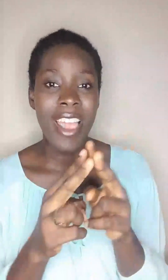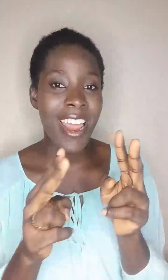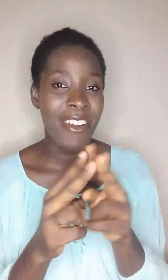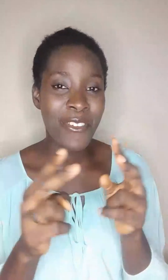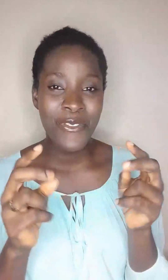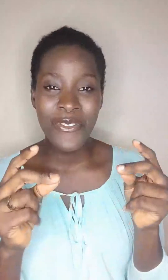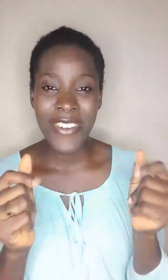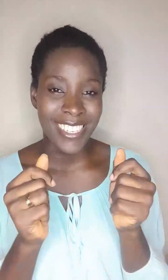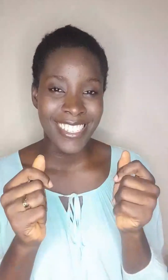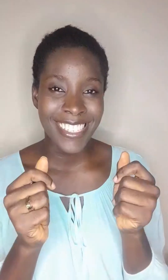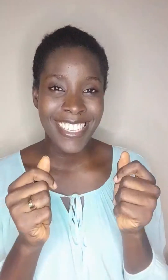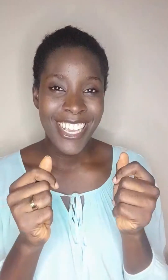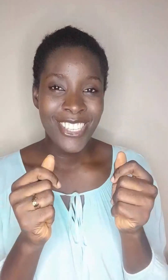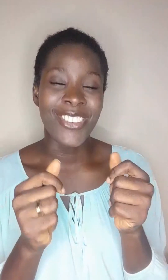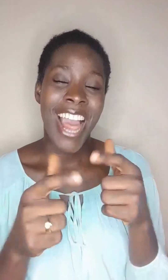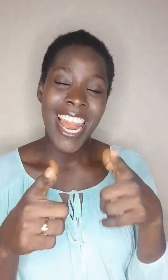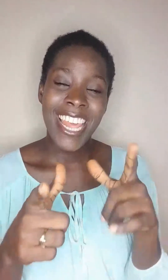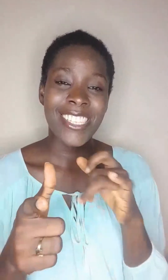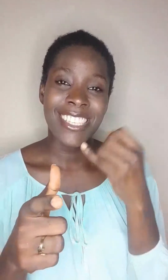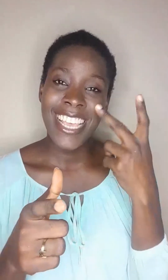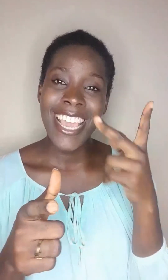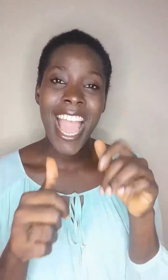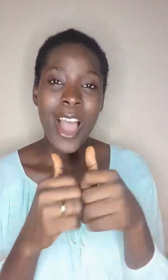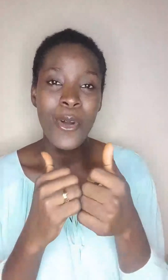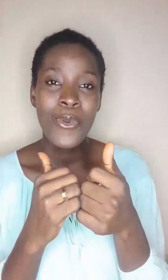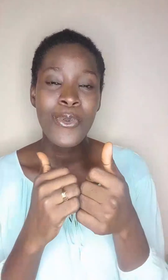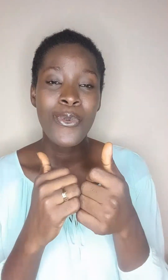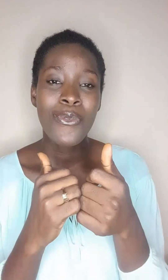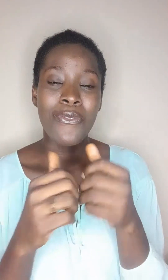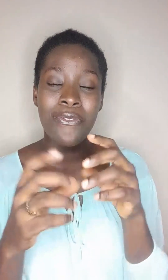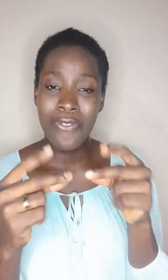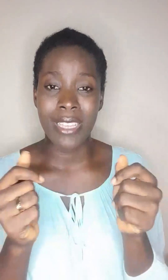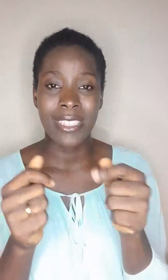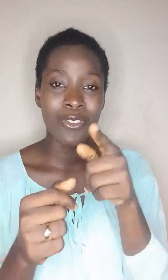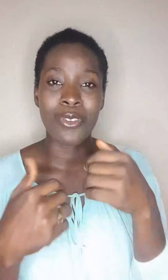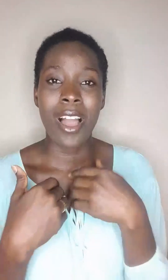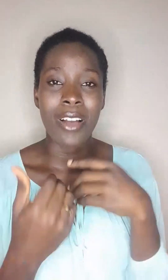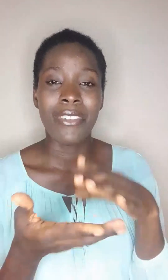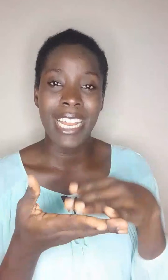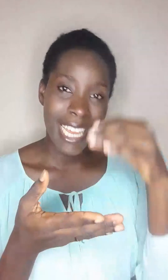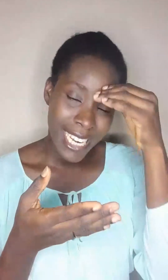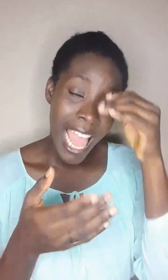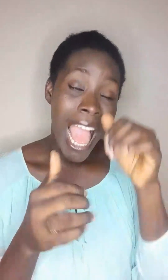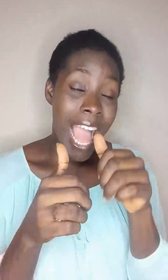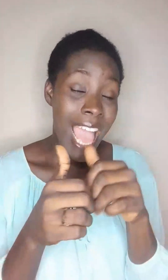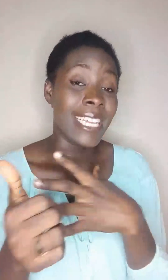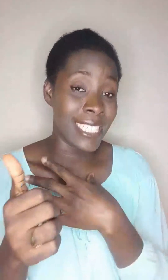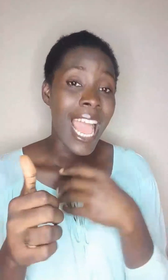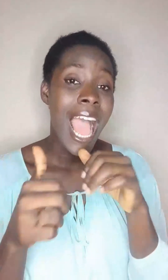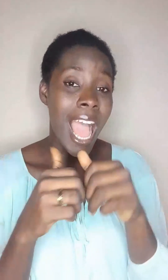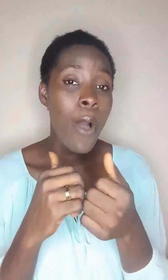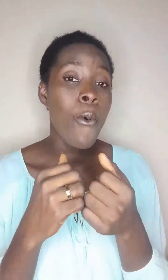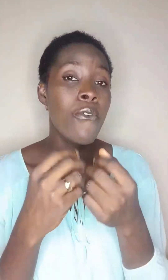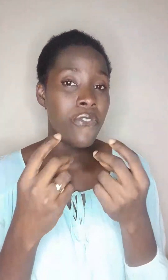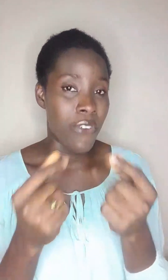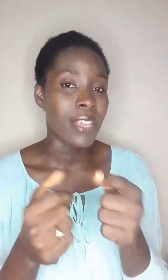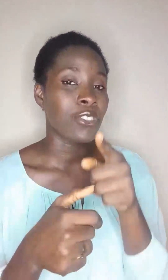very fast. So let us see how fast you have learned and how fast you